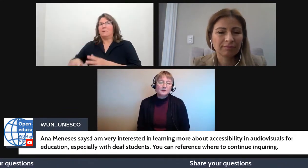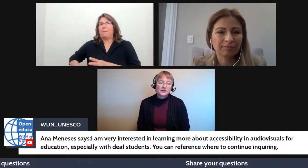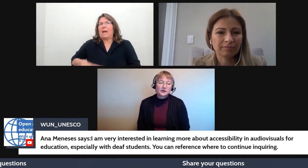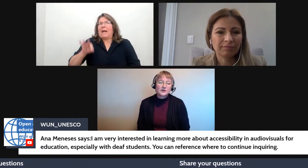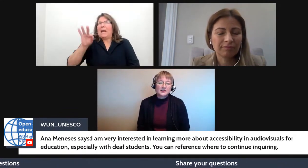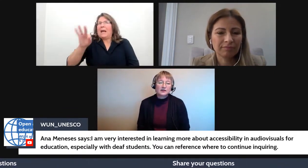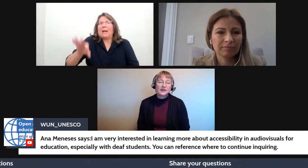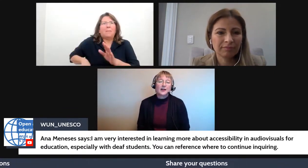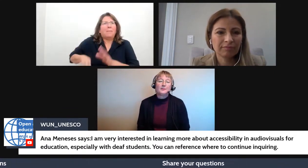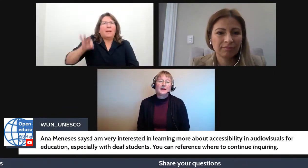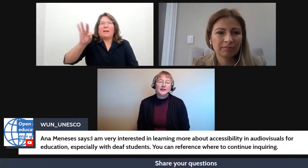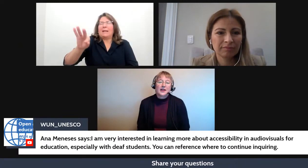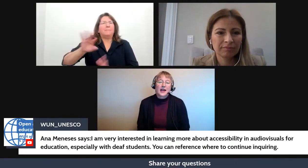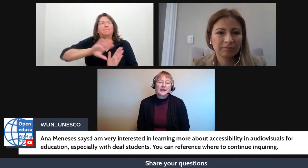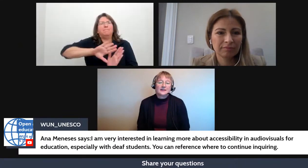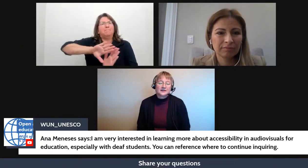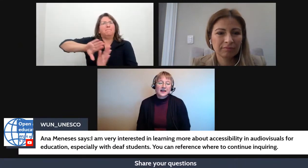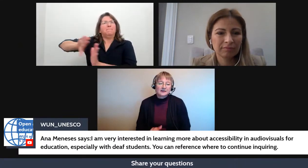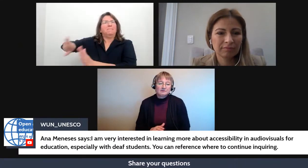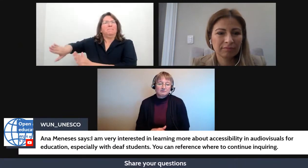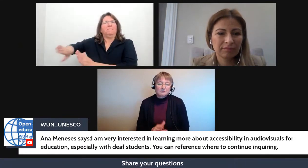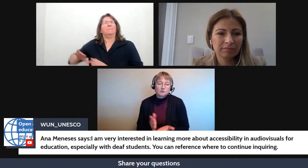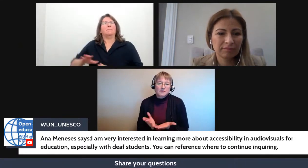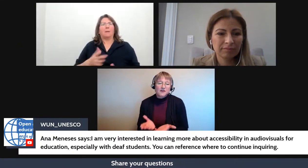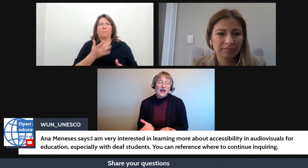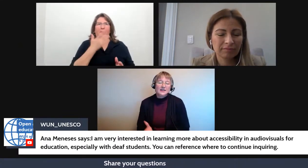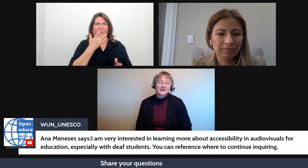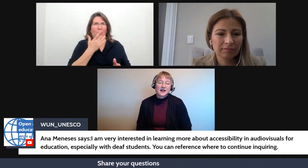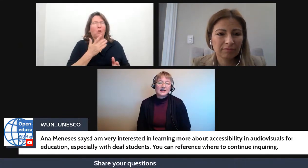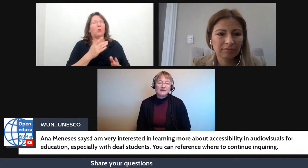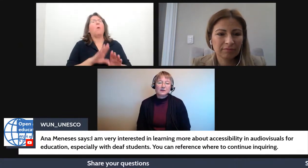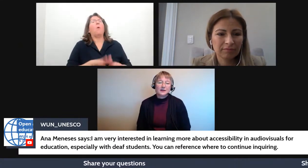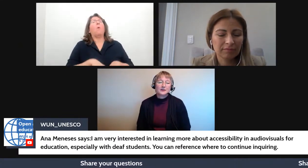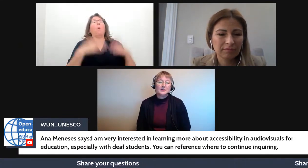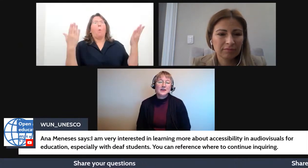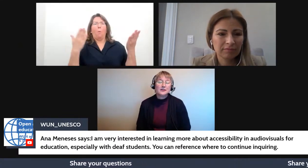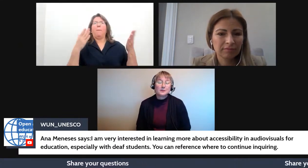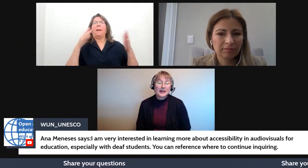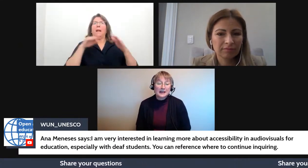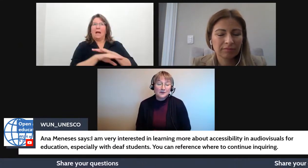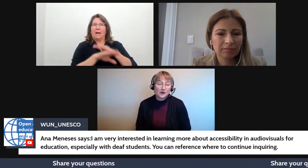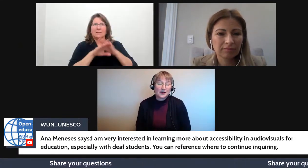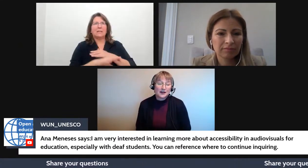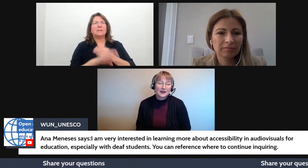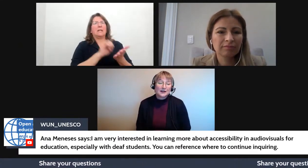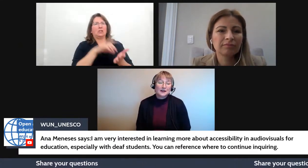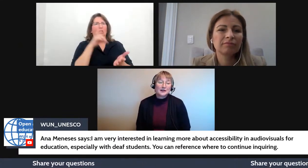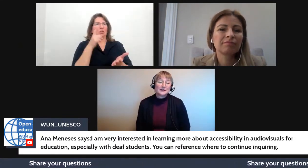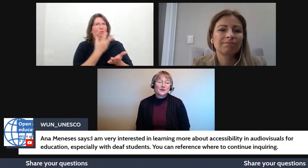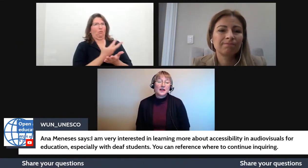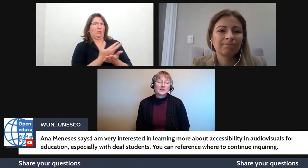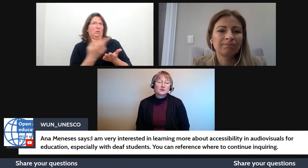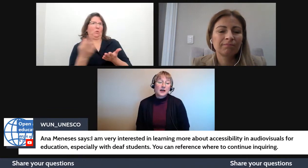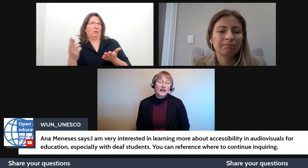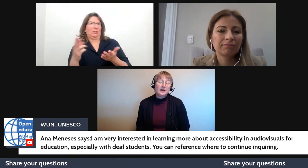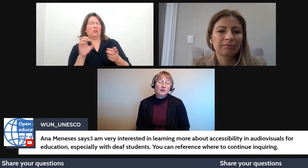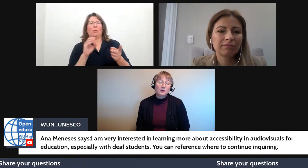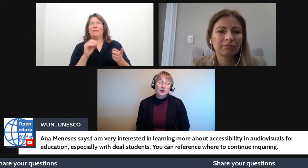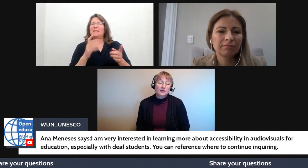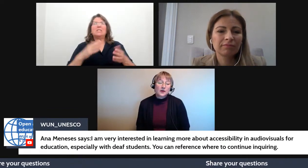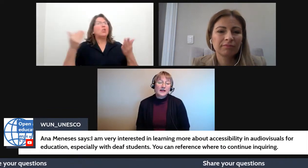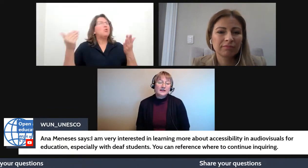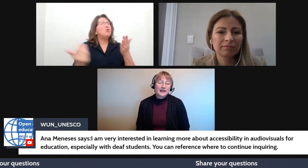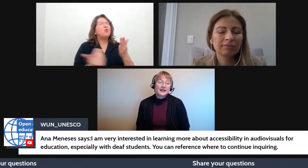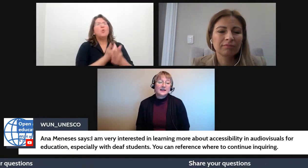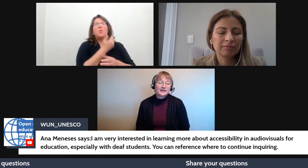are some resources out there, but that provide this kind of information, but you have to pay for it. So that's why